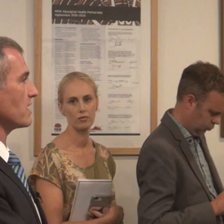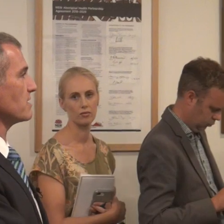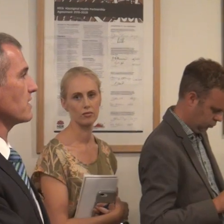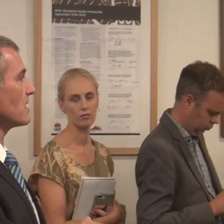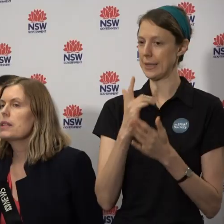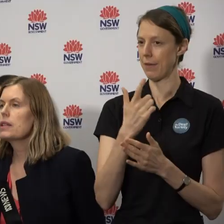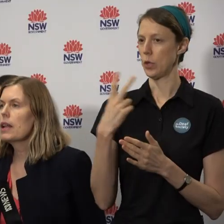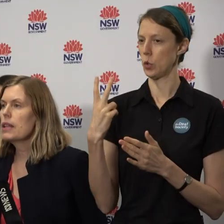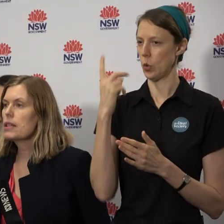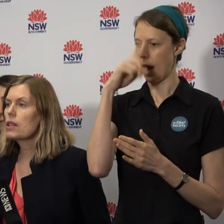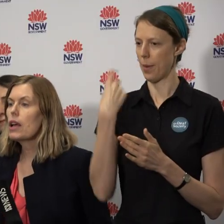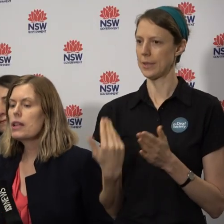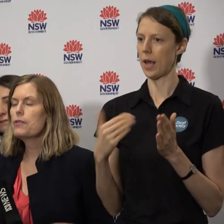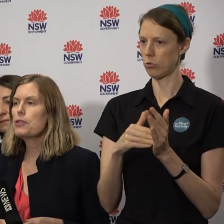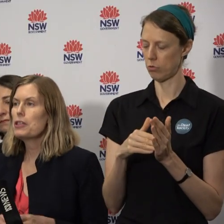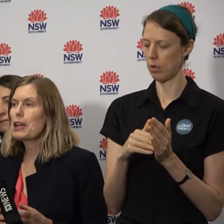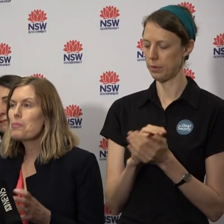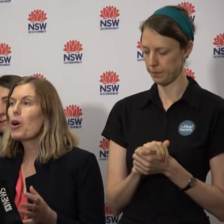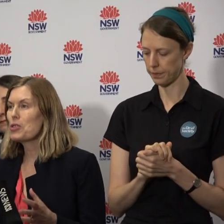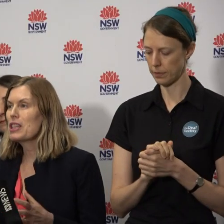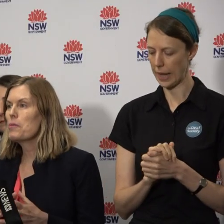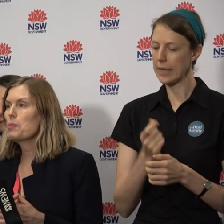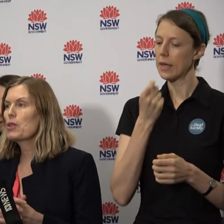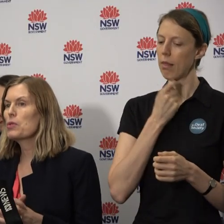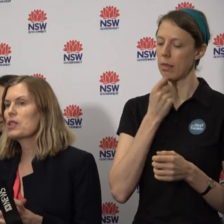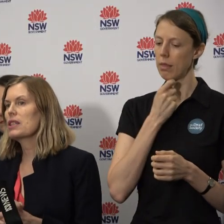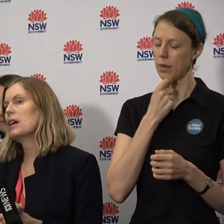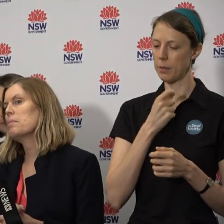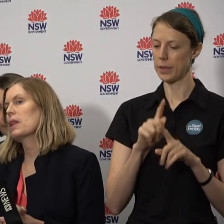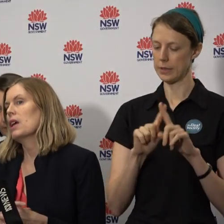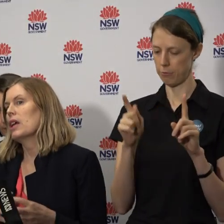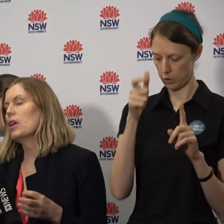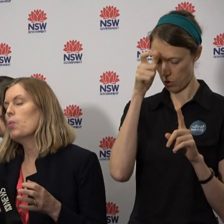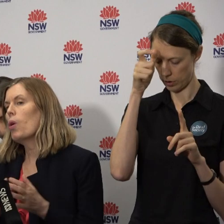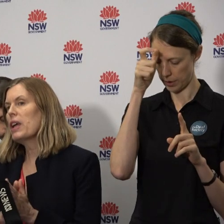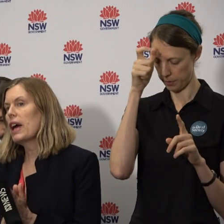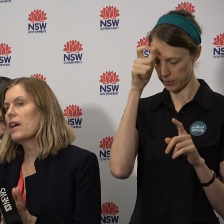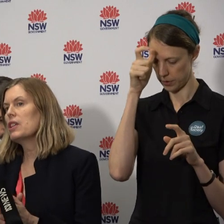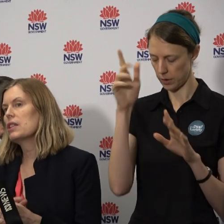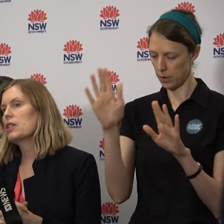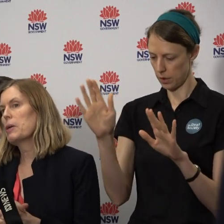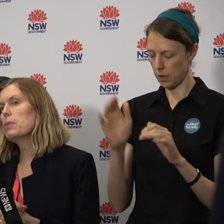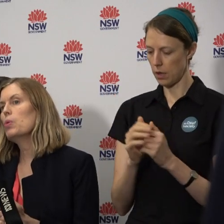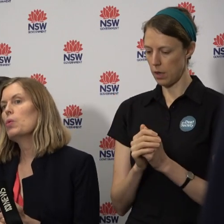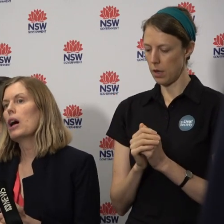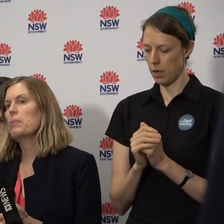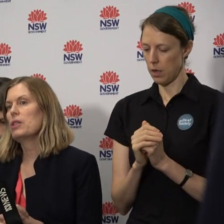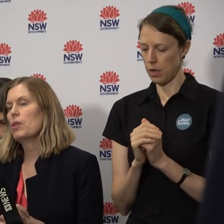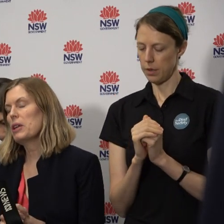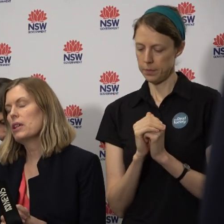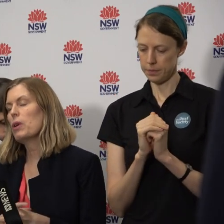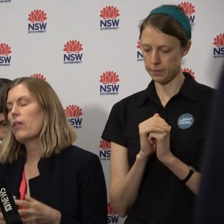falling sick. Is it the likelihood? It's a slightly different concept because what we have is that people